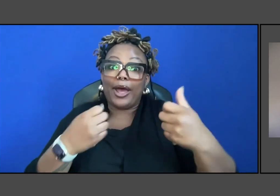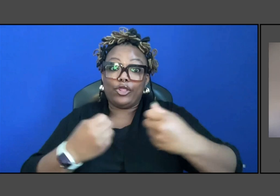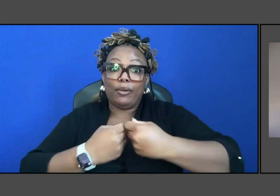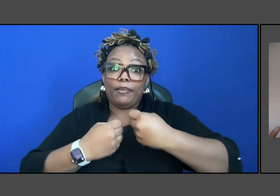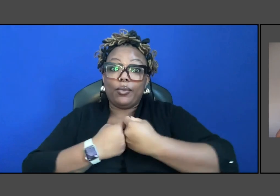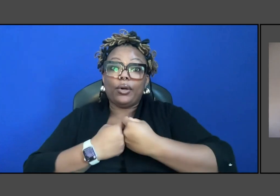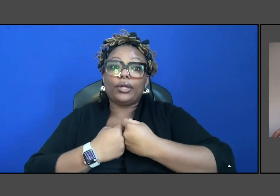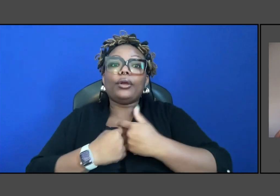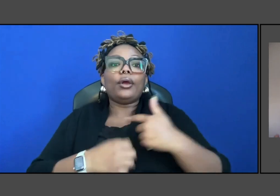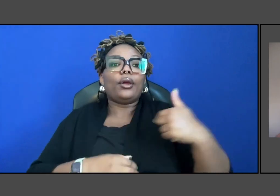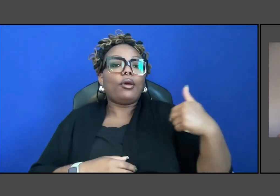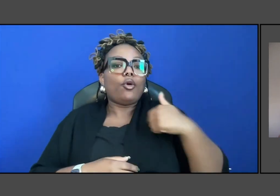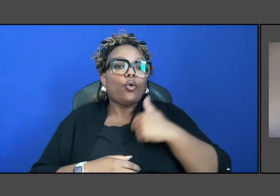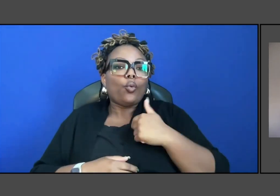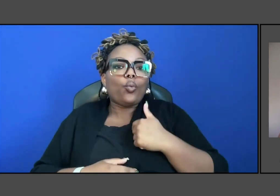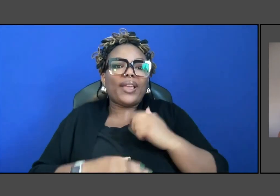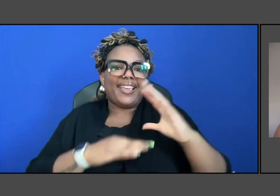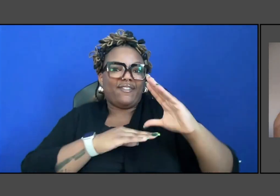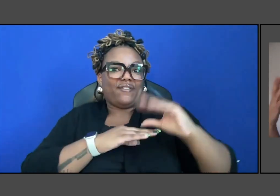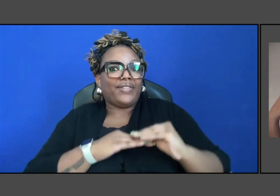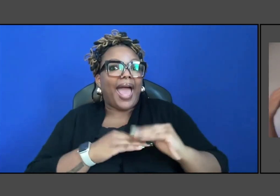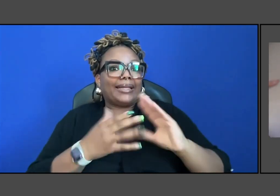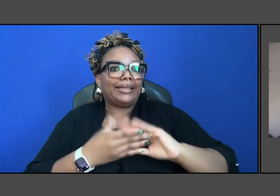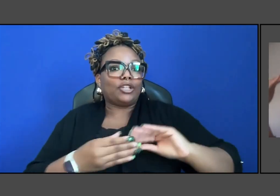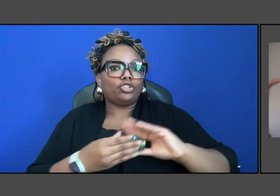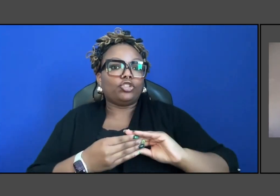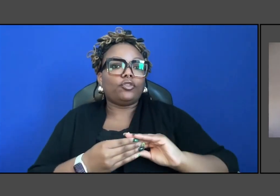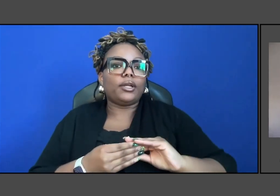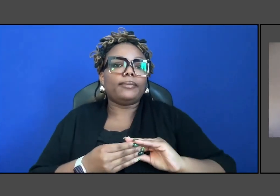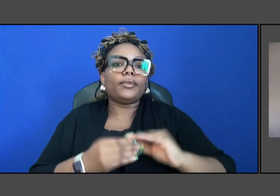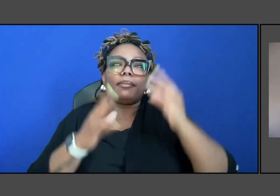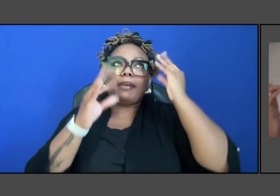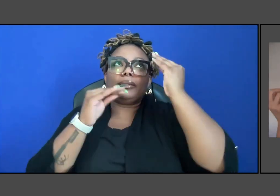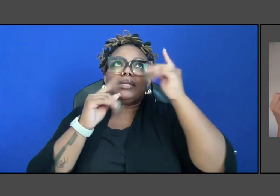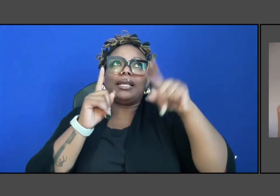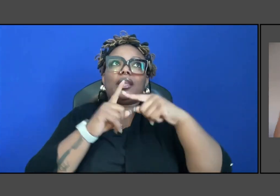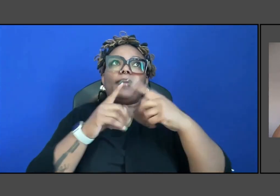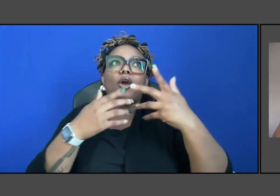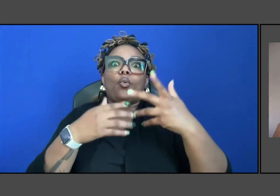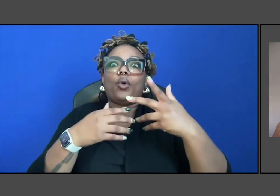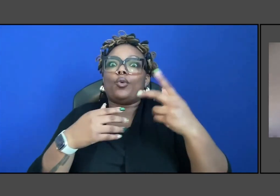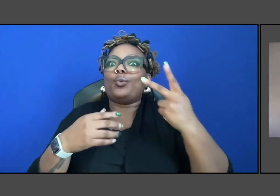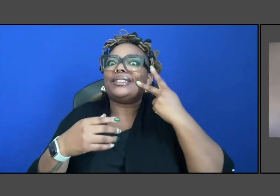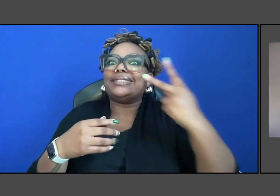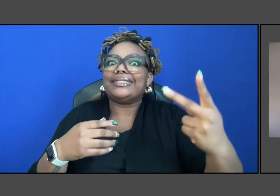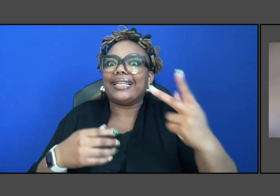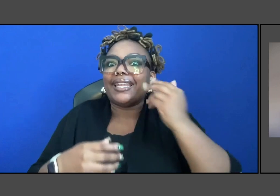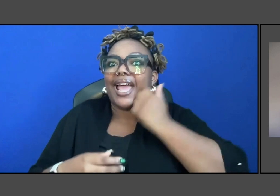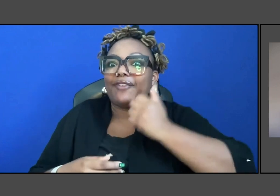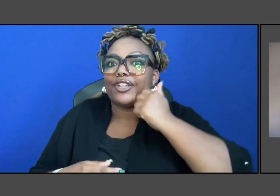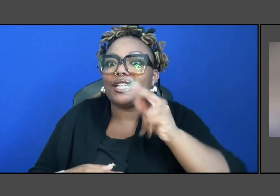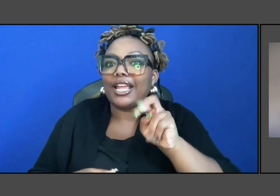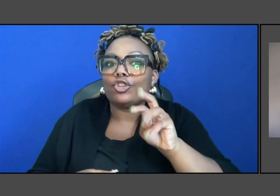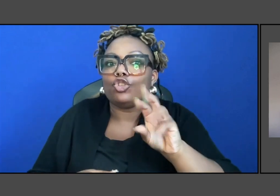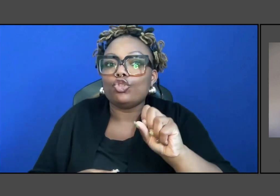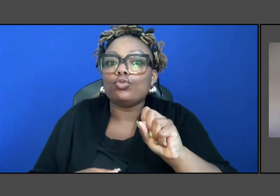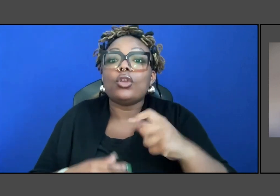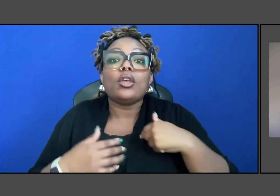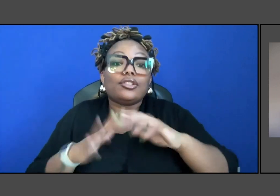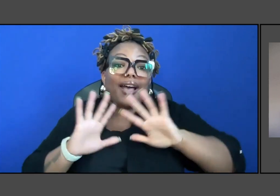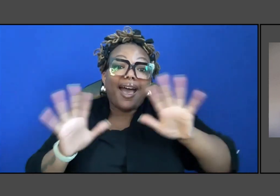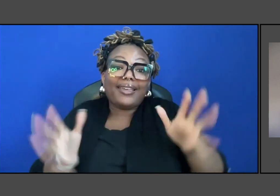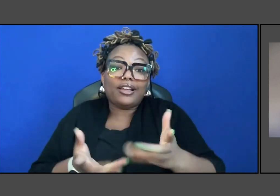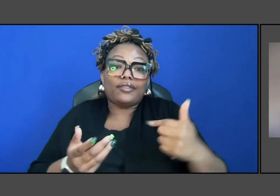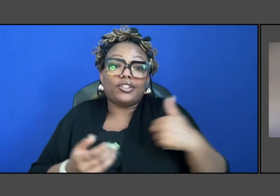we flatten the story by just thinking about what's on the headlines. I just encourage us to really think about